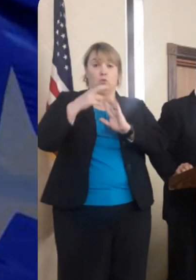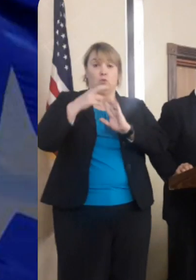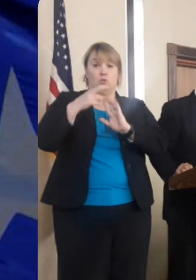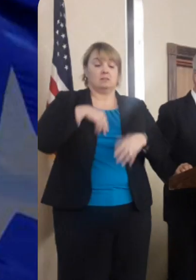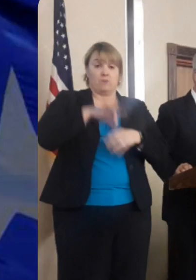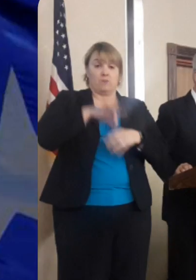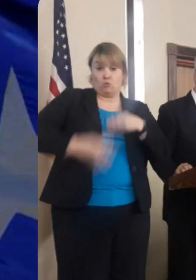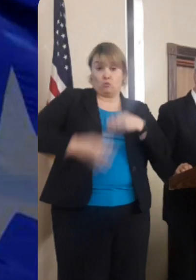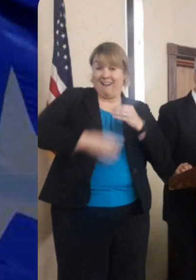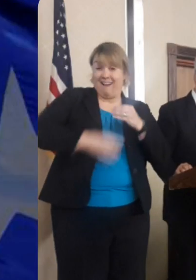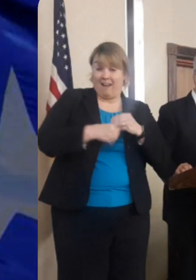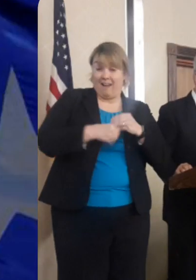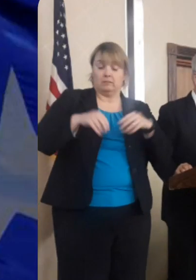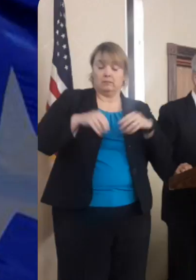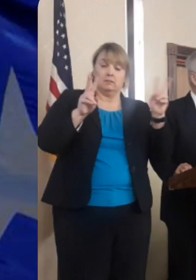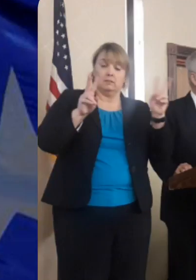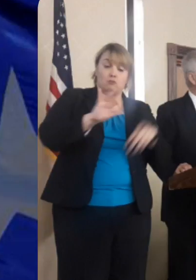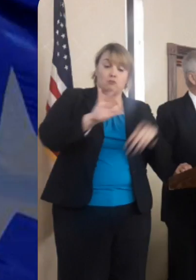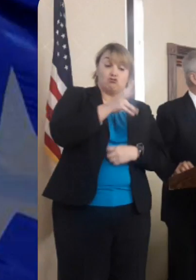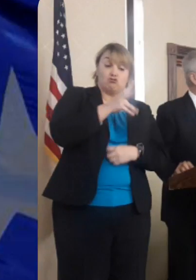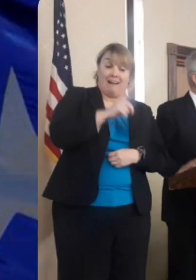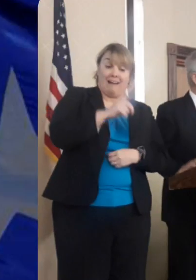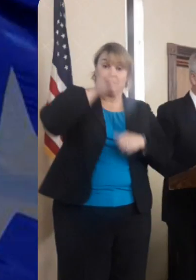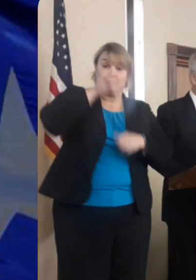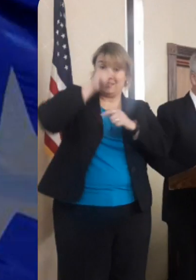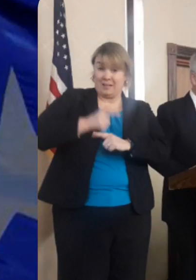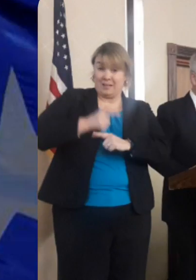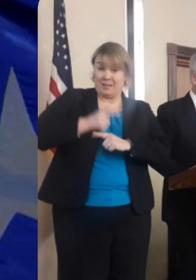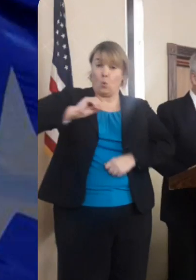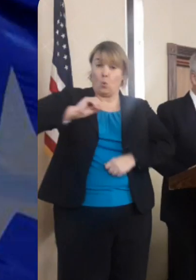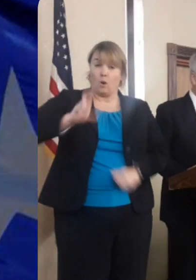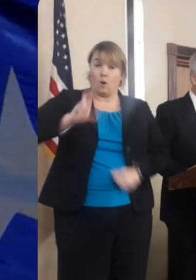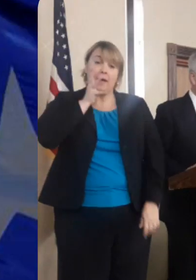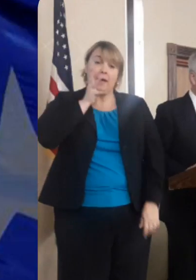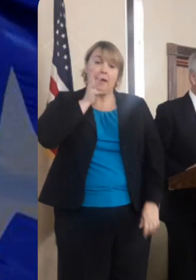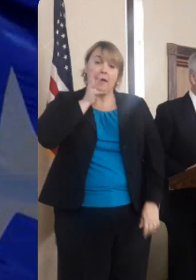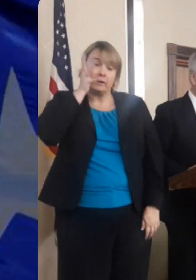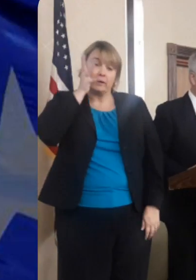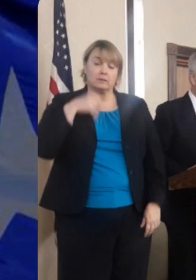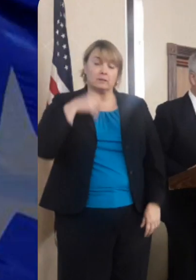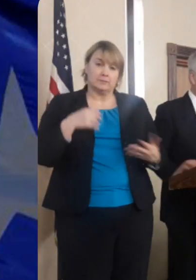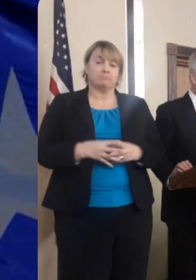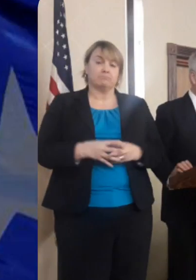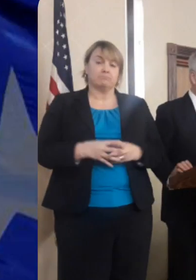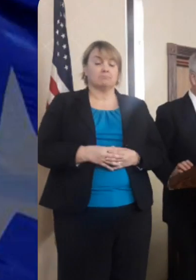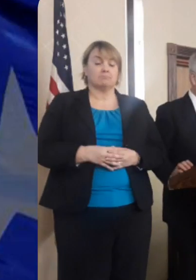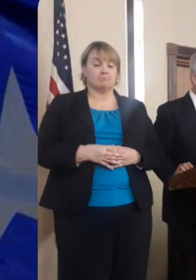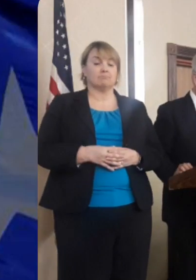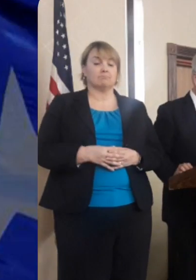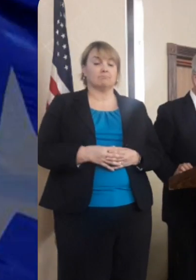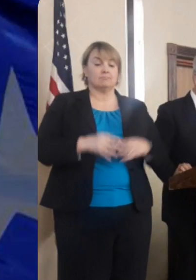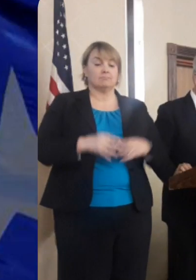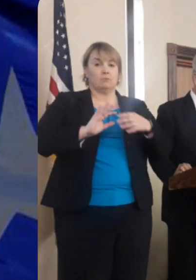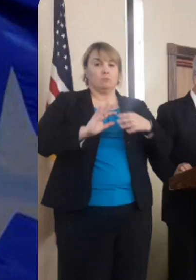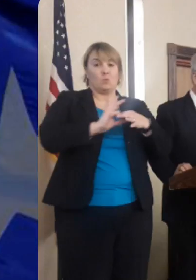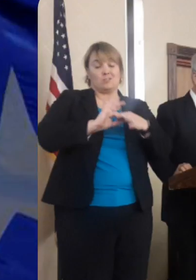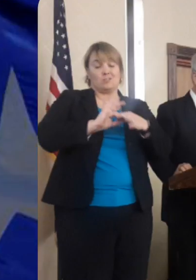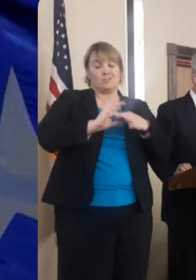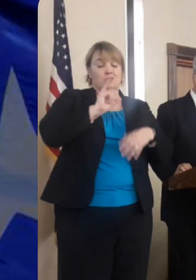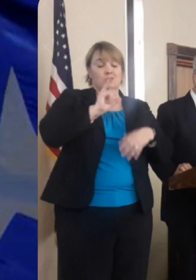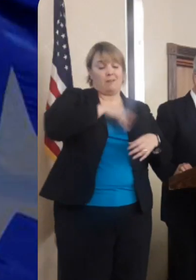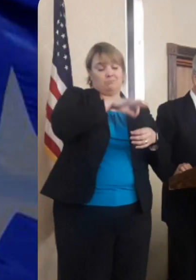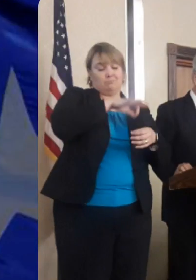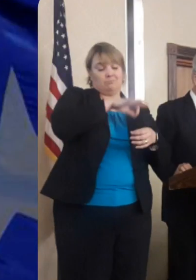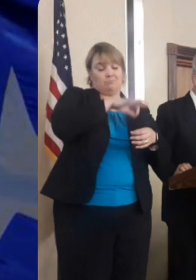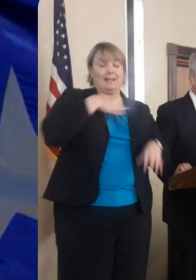or parent to the relations of an elected official or a